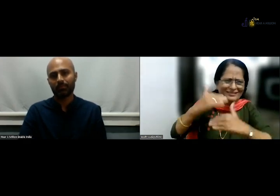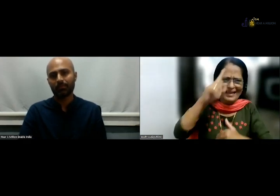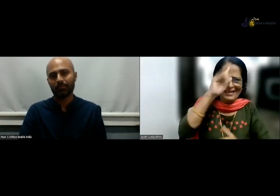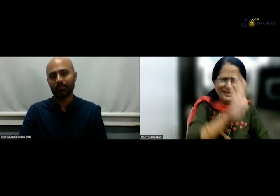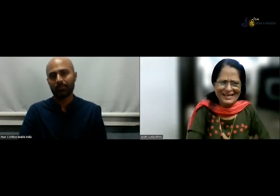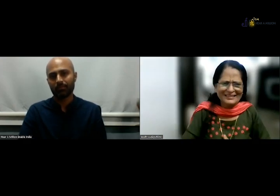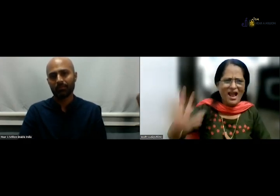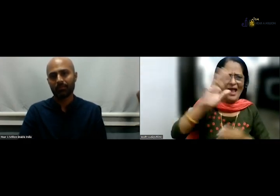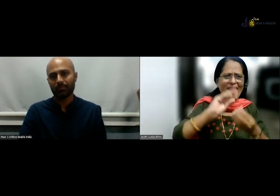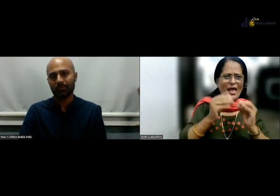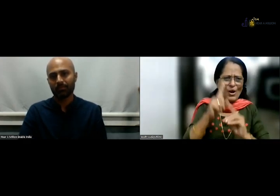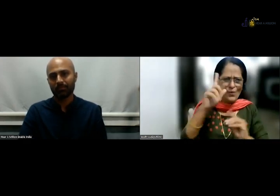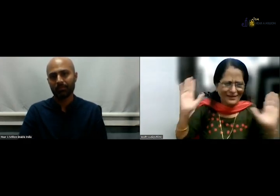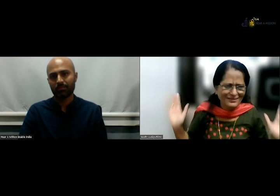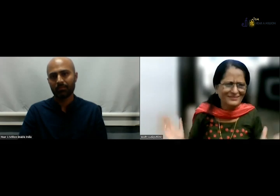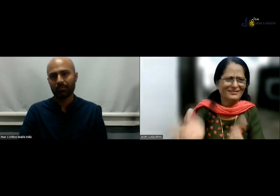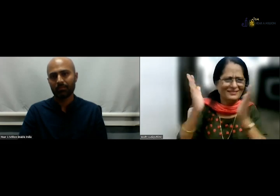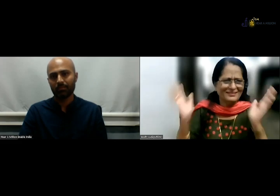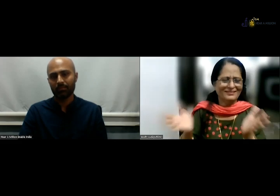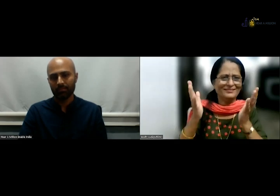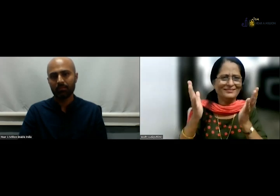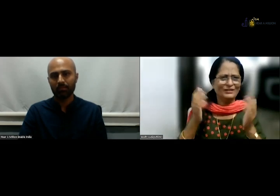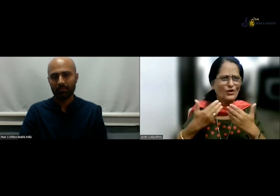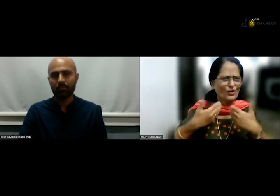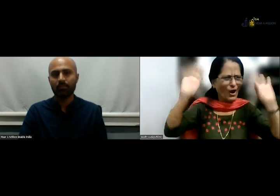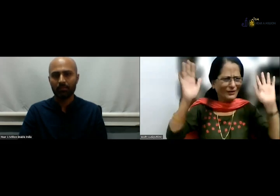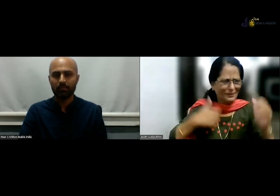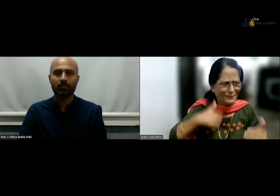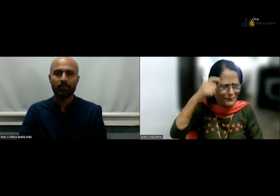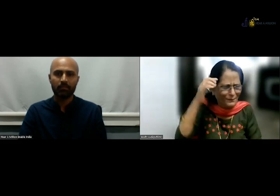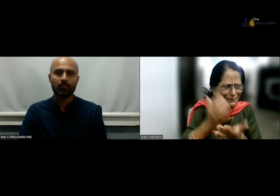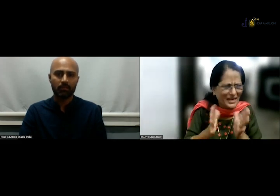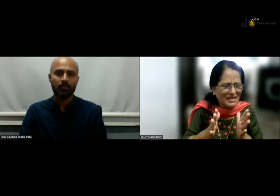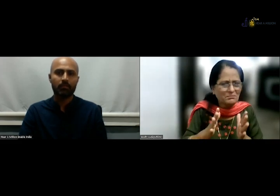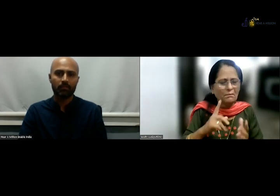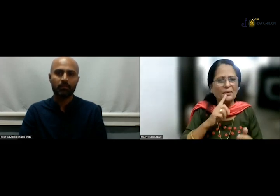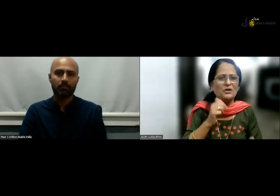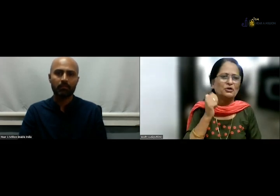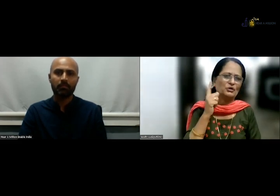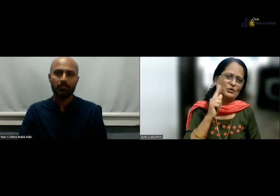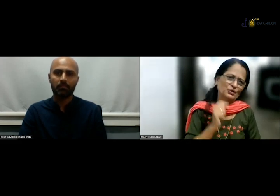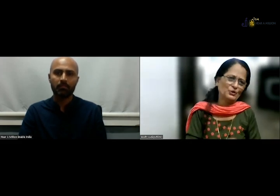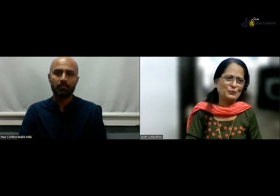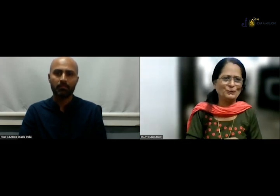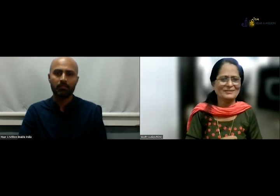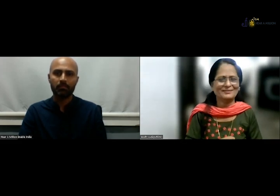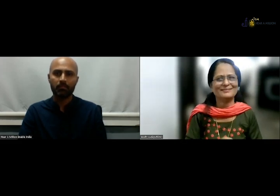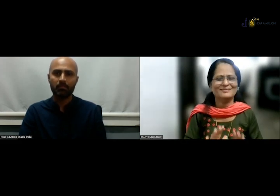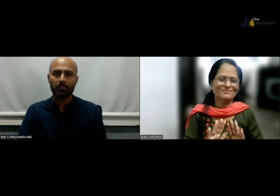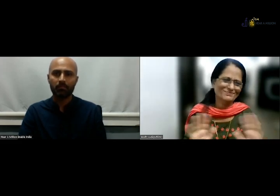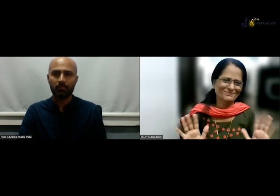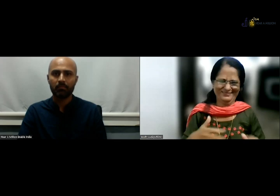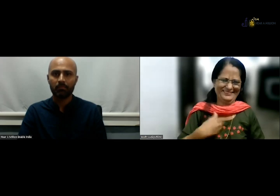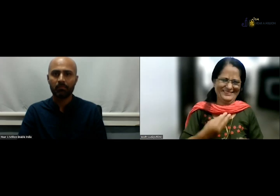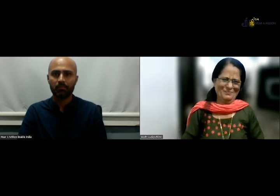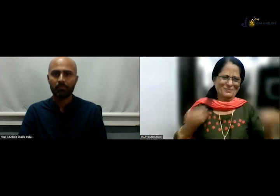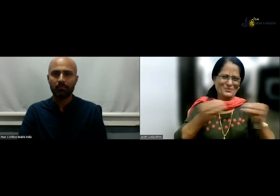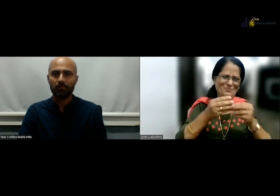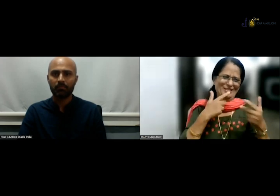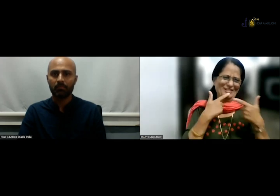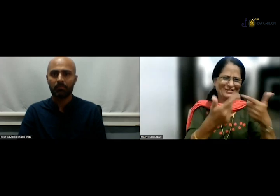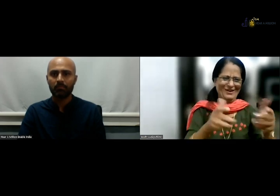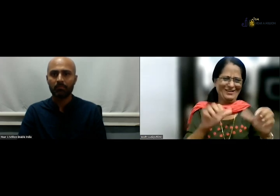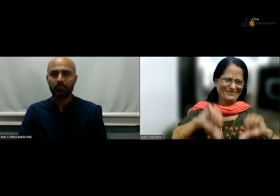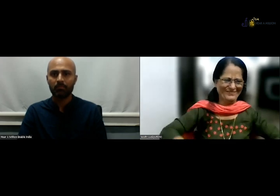from the group, I was not even believe that she was not here with us now. everybody was saying that she has gone, she has